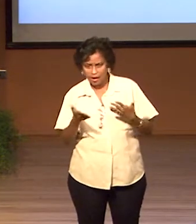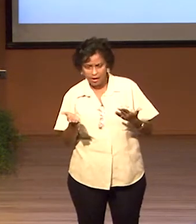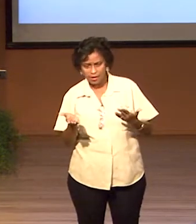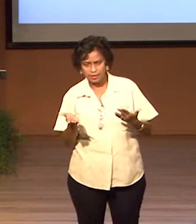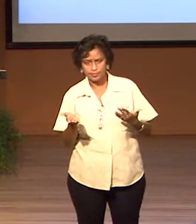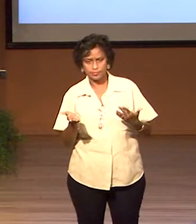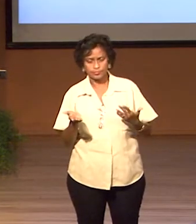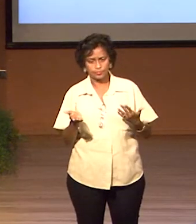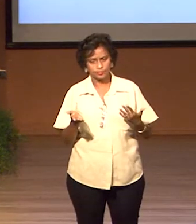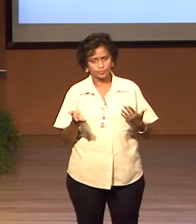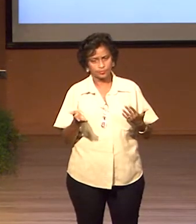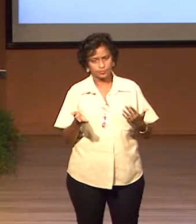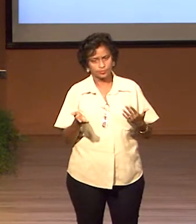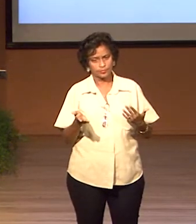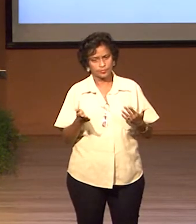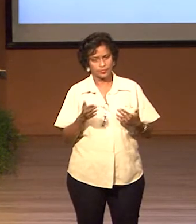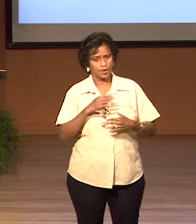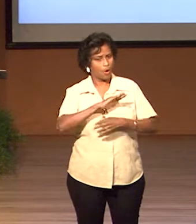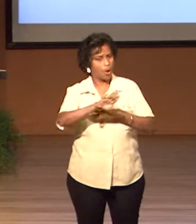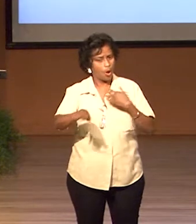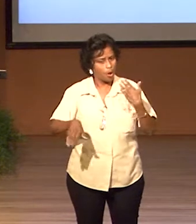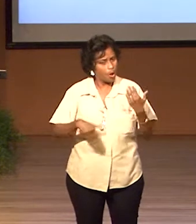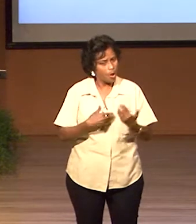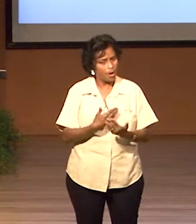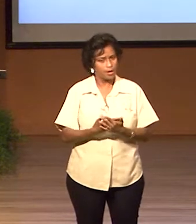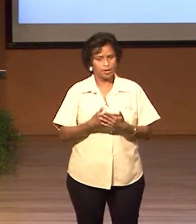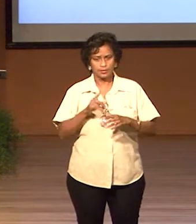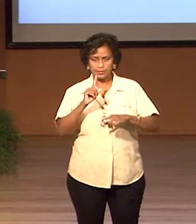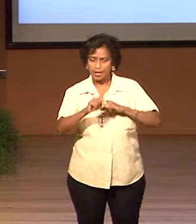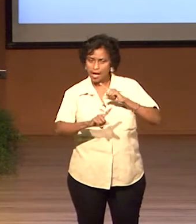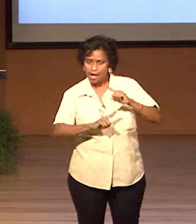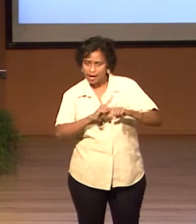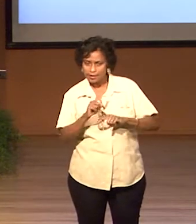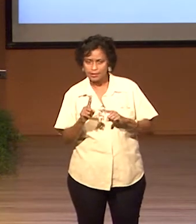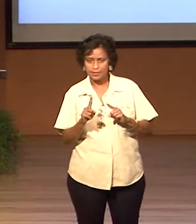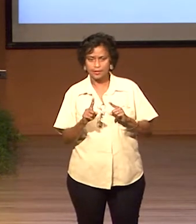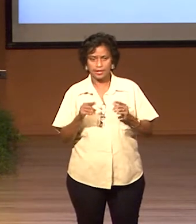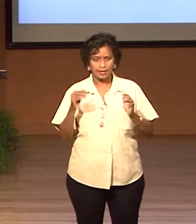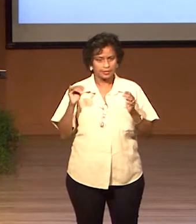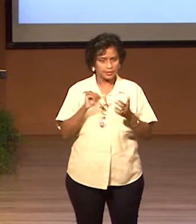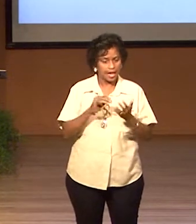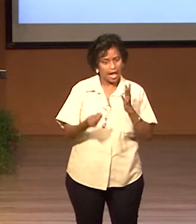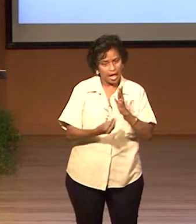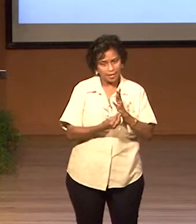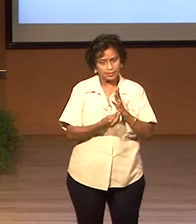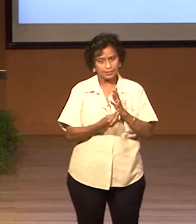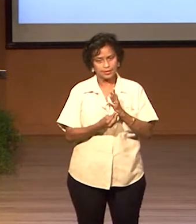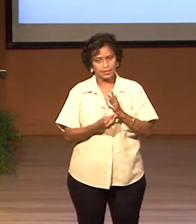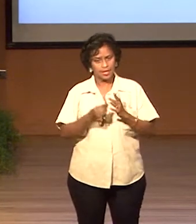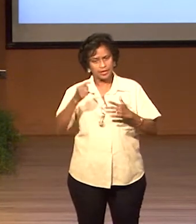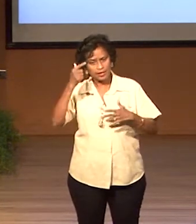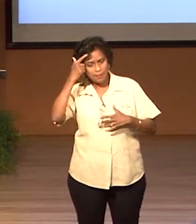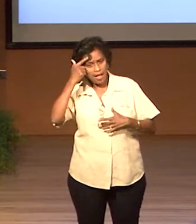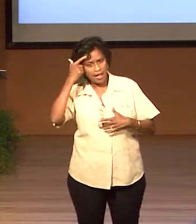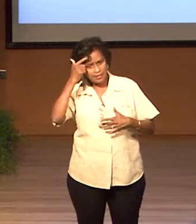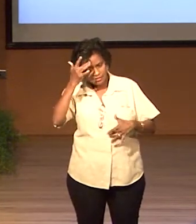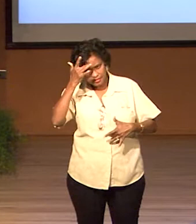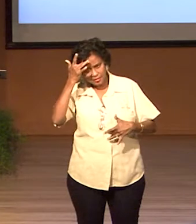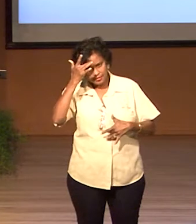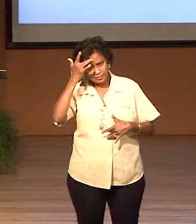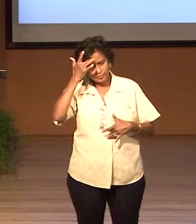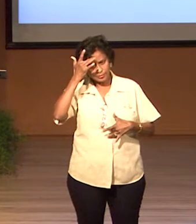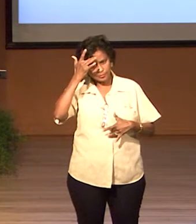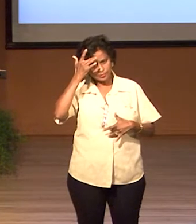diagnosis, that all of the symptoms, all of the conditions that constitute the mental illness spectrum are really